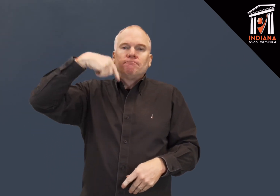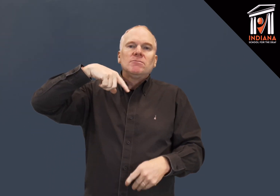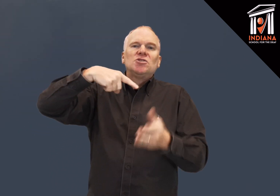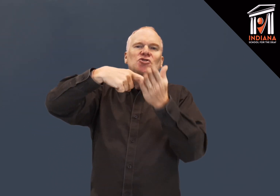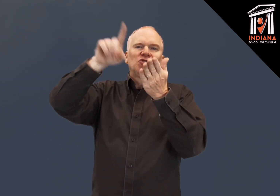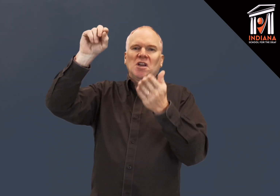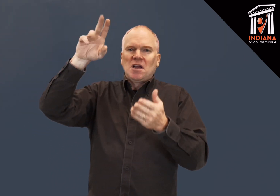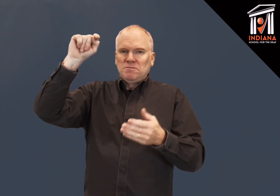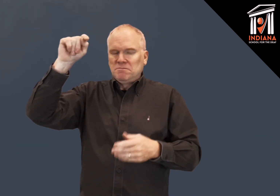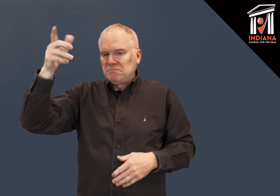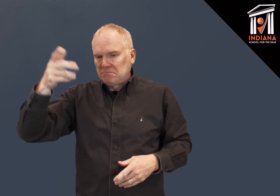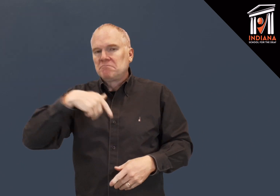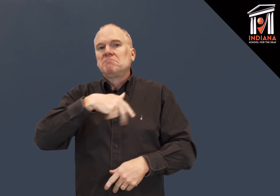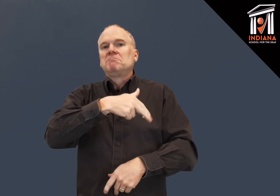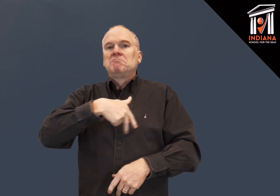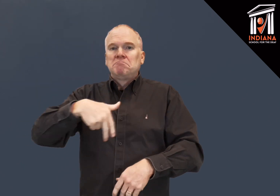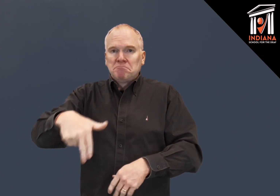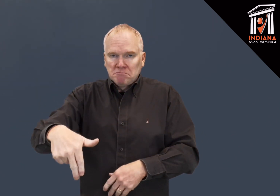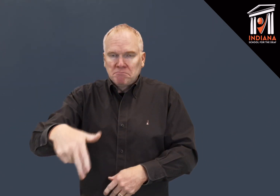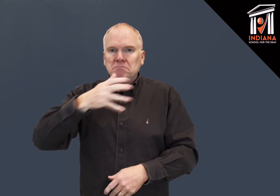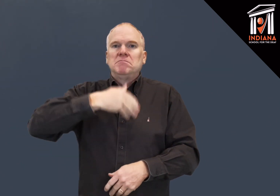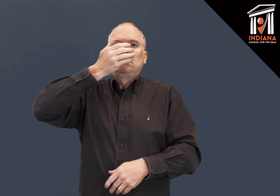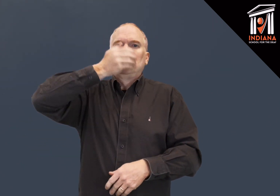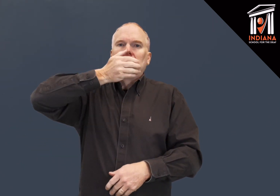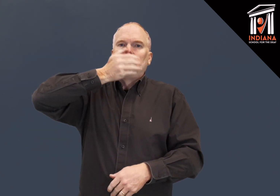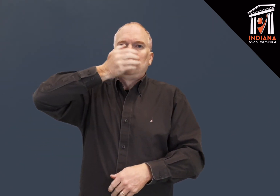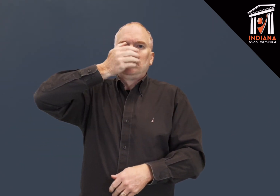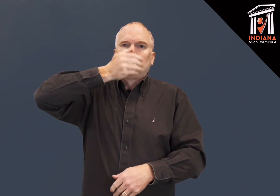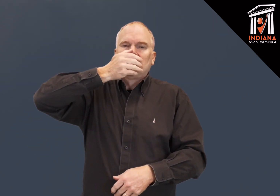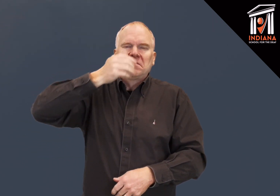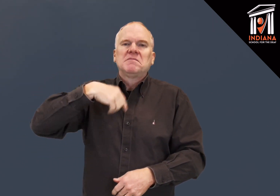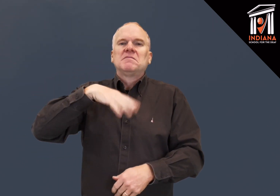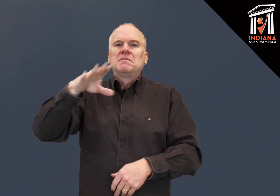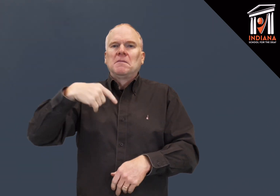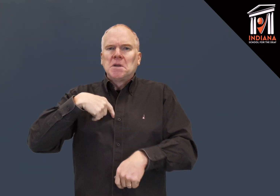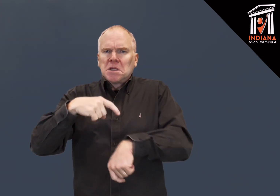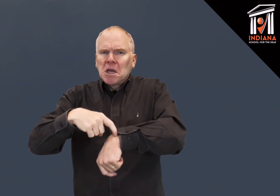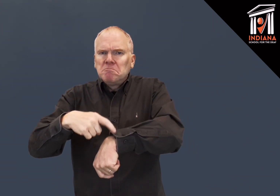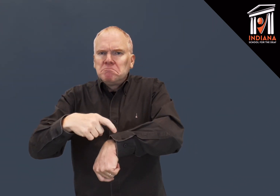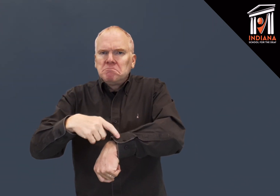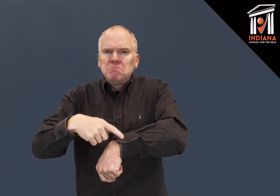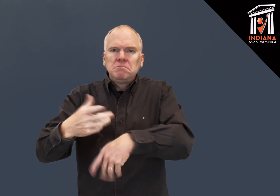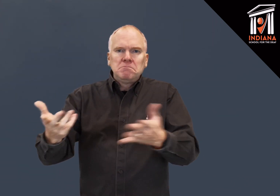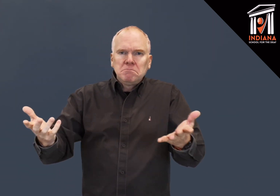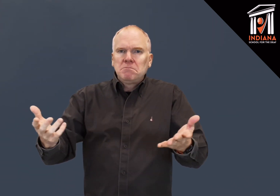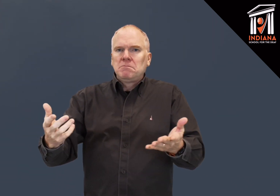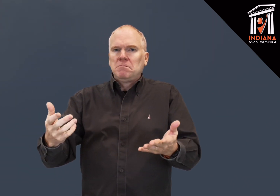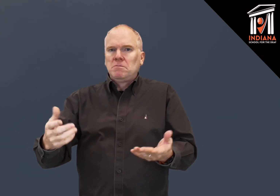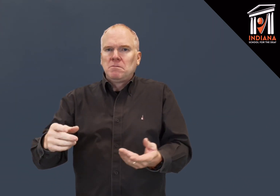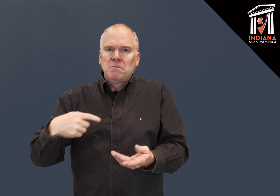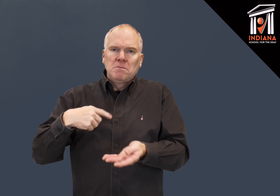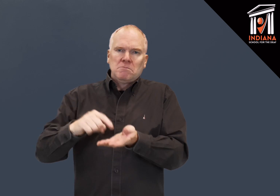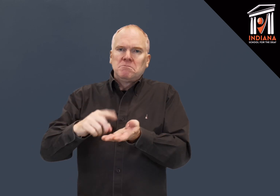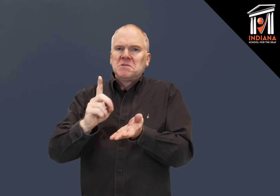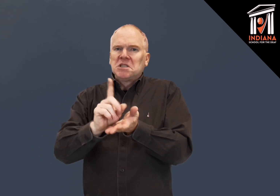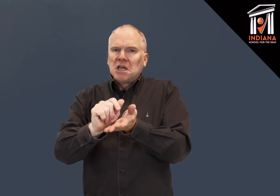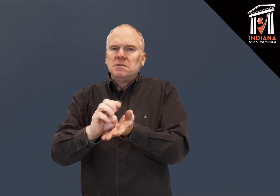walked over to the next area, which is the checkout area. And there was someone talking to me again. Her mask is shimmying up and down